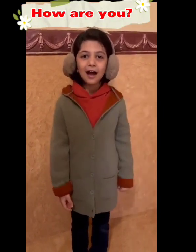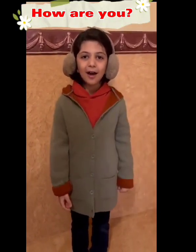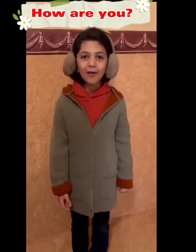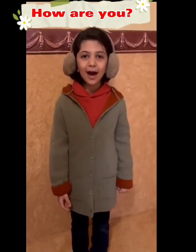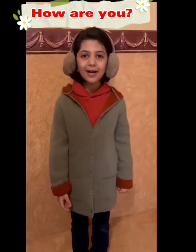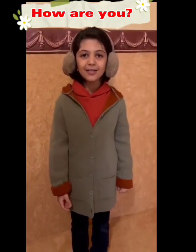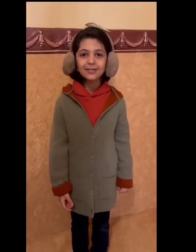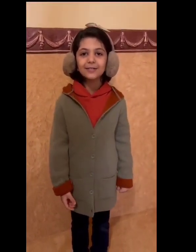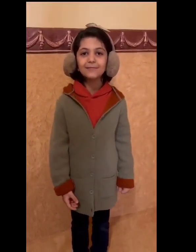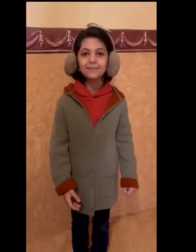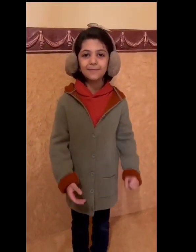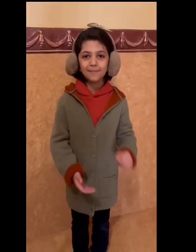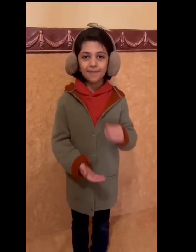How are you?